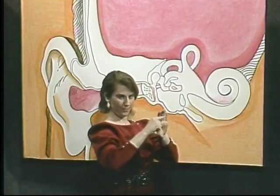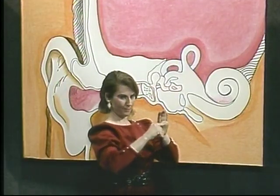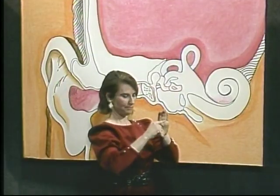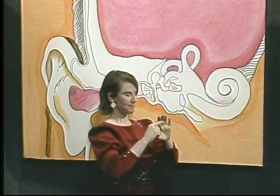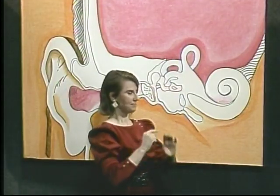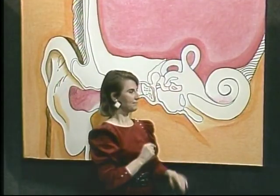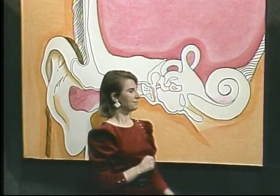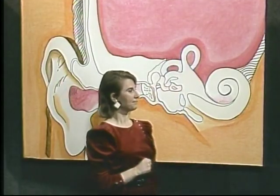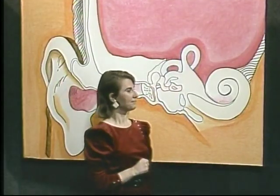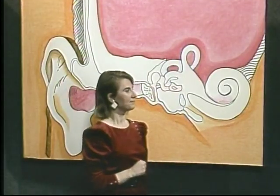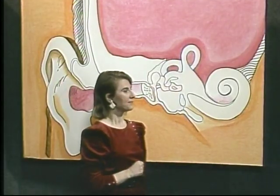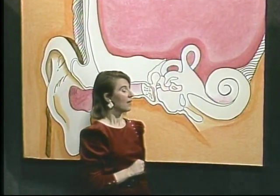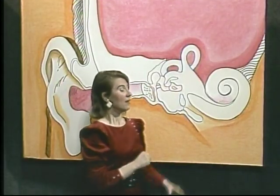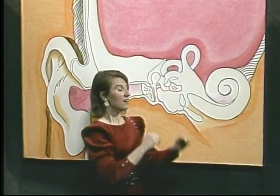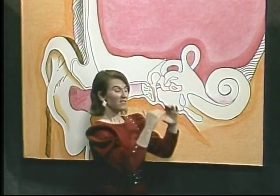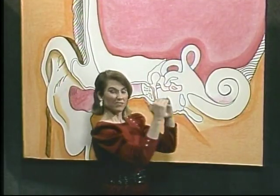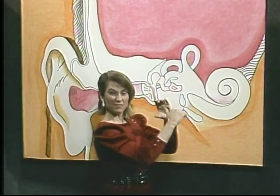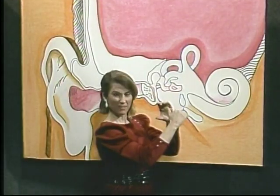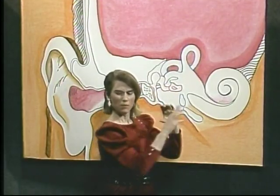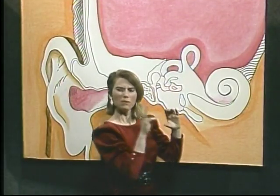use this sign to indicate the cochlea.